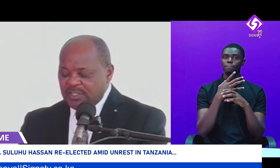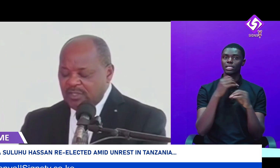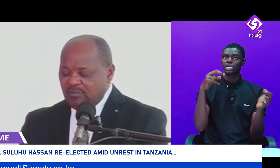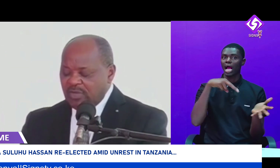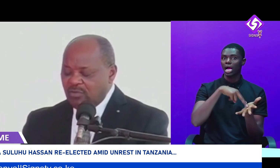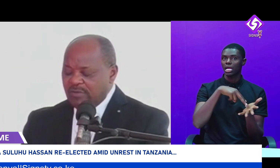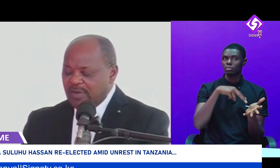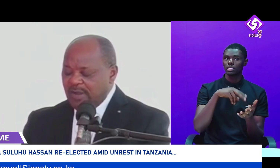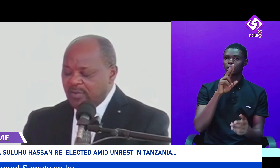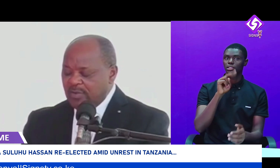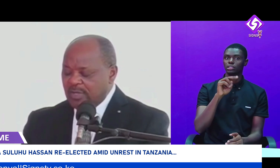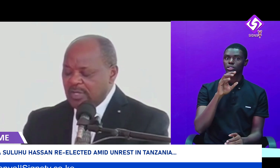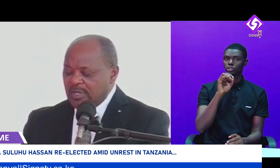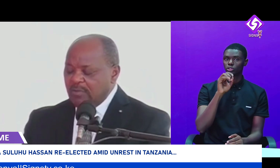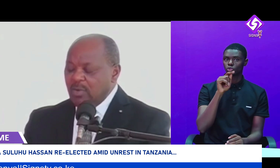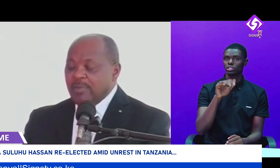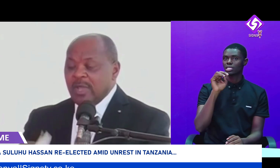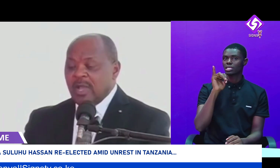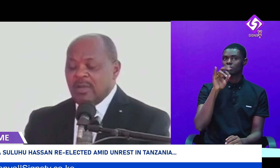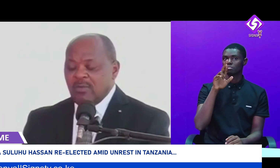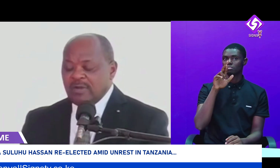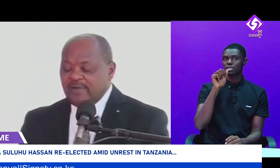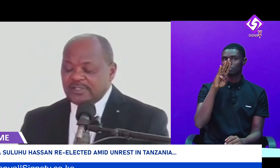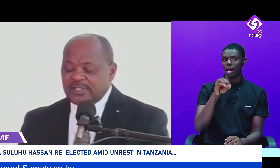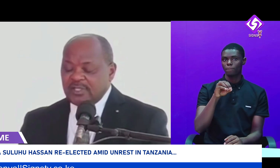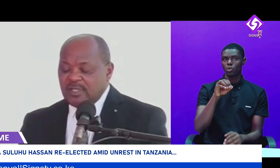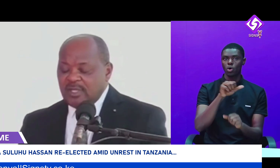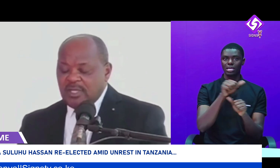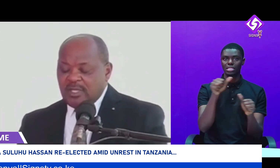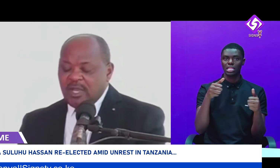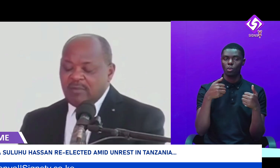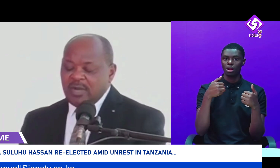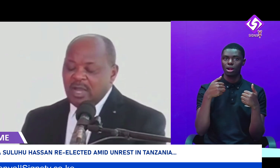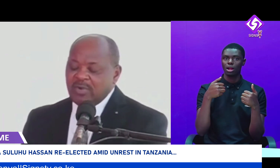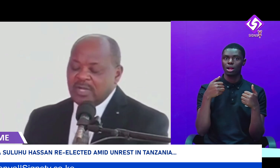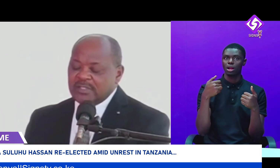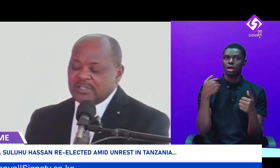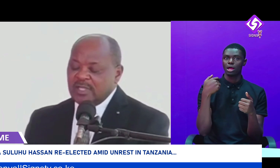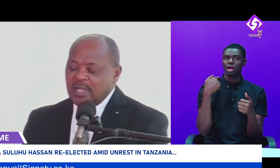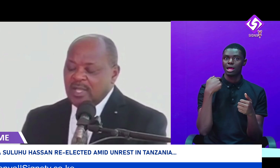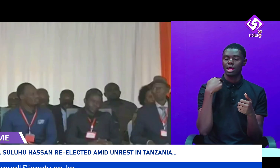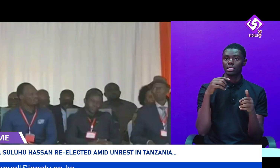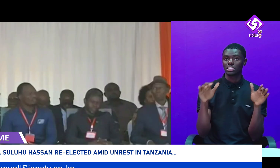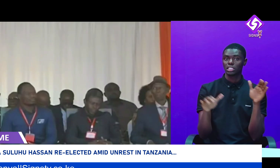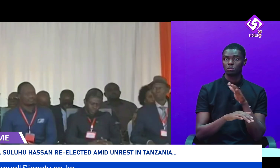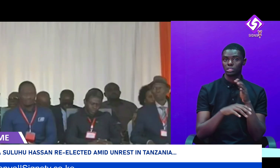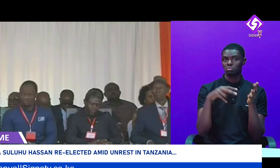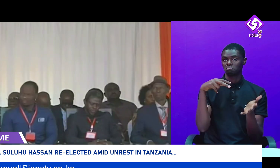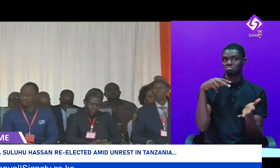Noti Mwajuma Mirambo, na mgombea wa nafasi ya makamu wa rais alikuwa